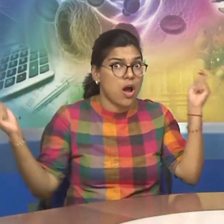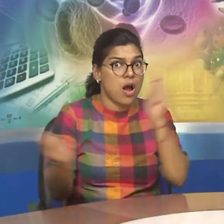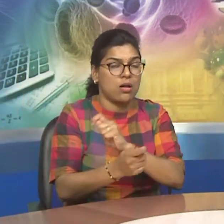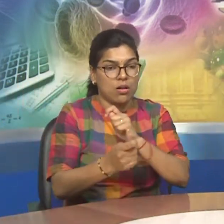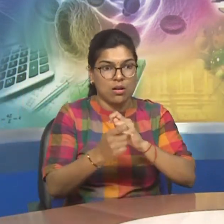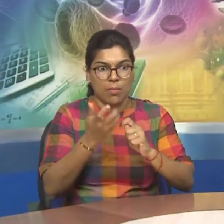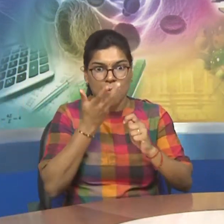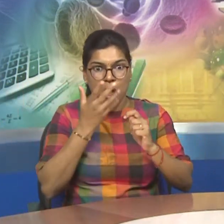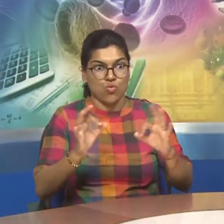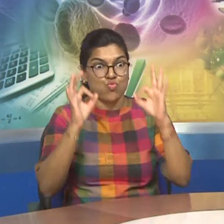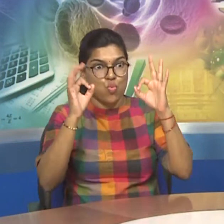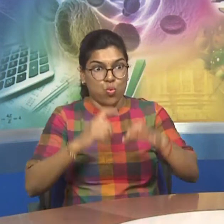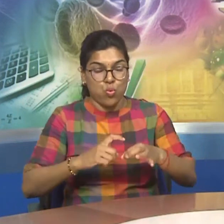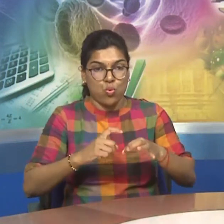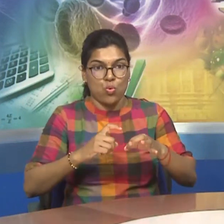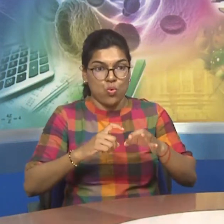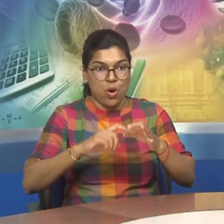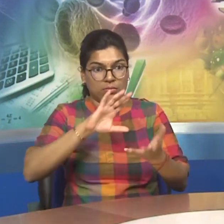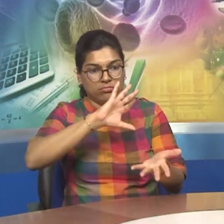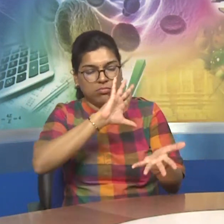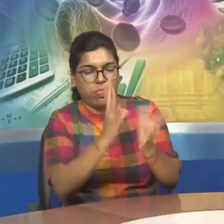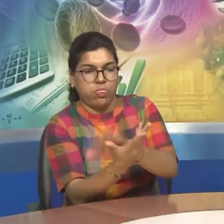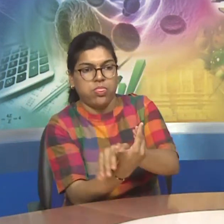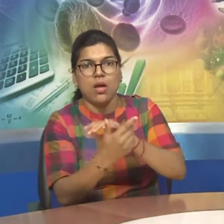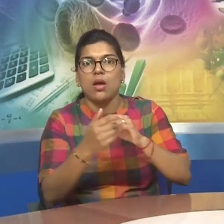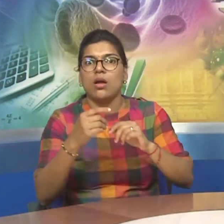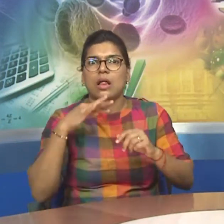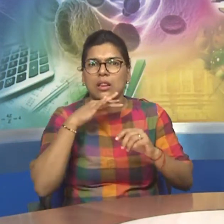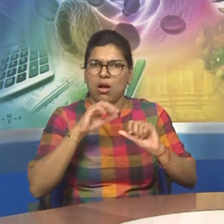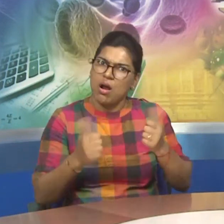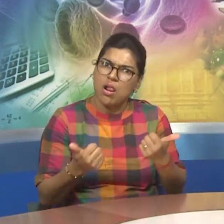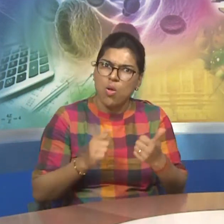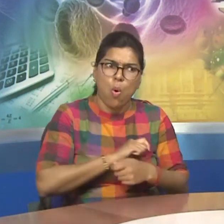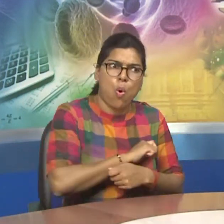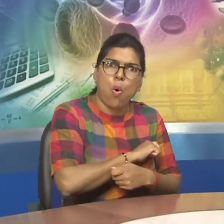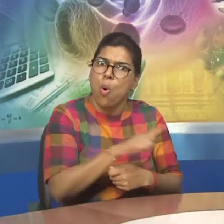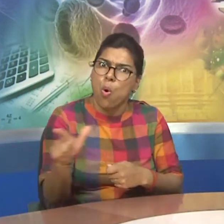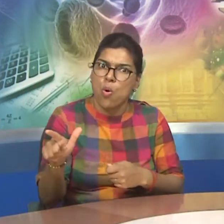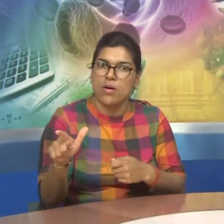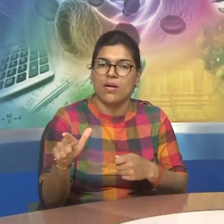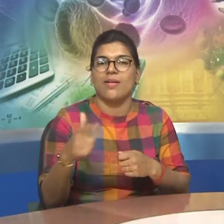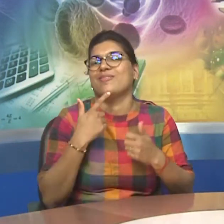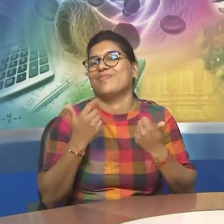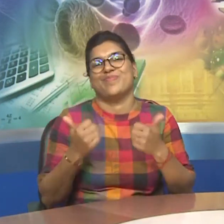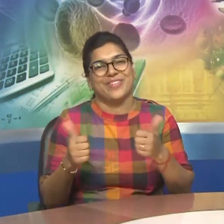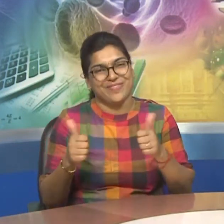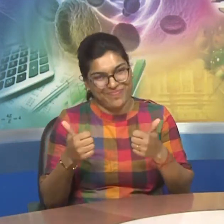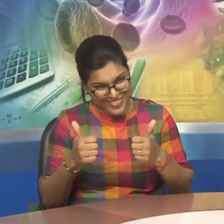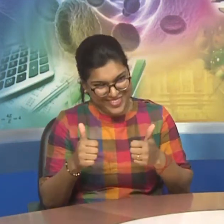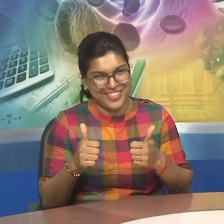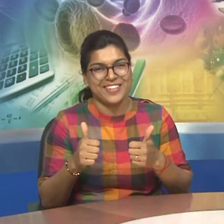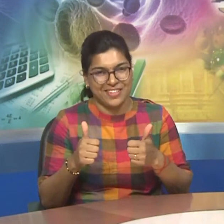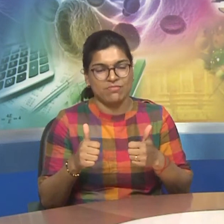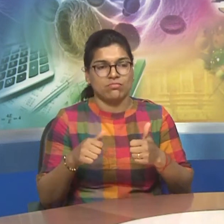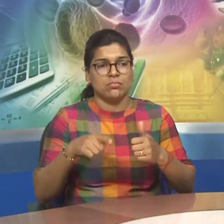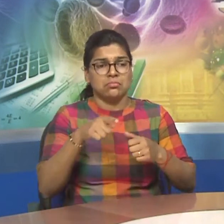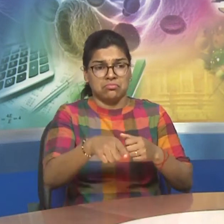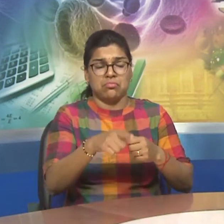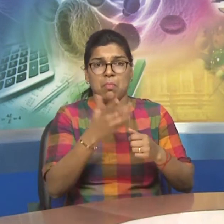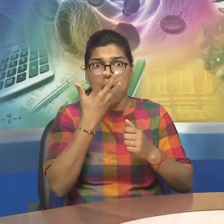Humanity is an ocean. If a few drops of the ocean are dirty, the